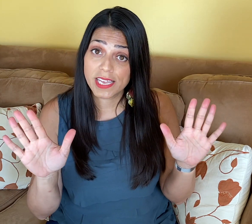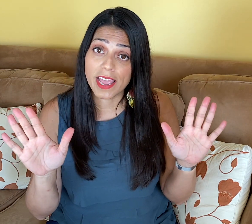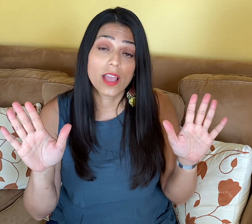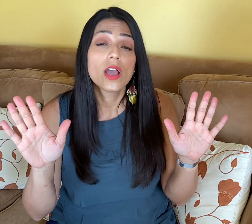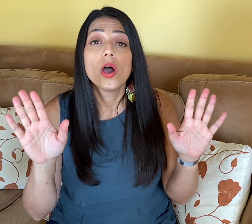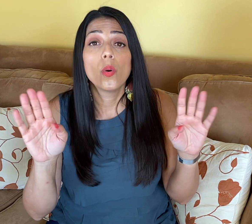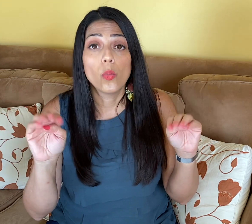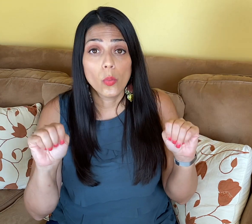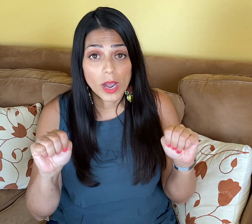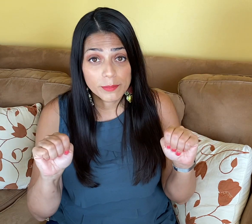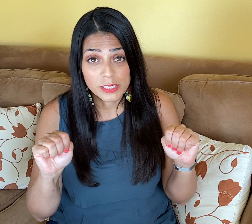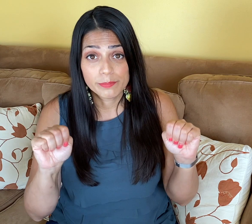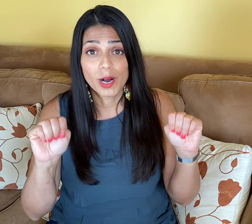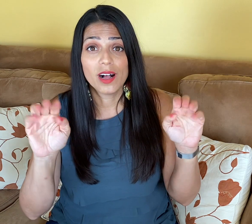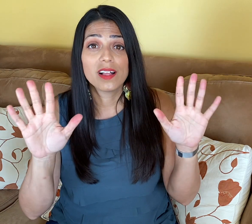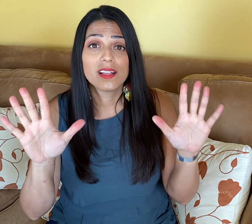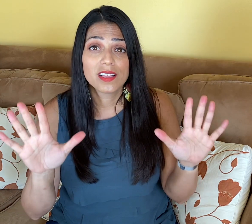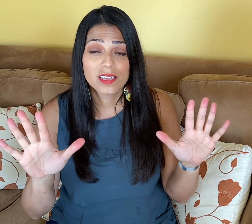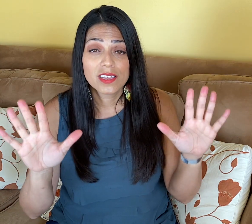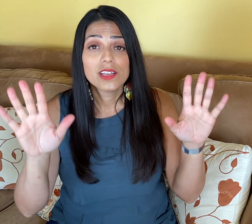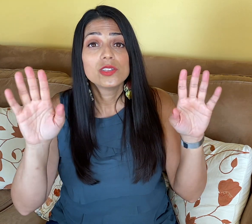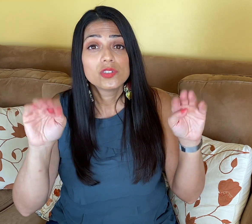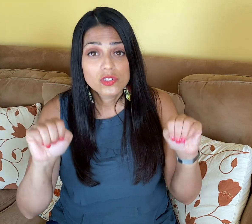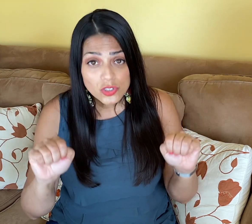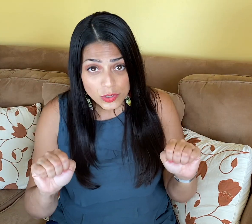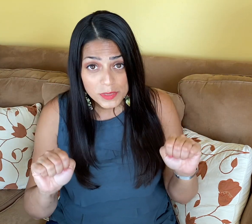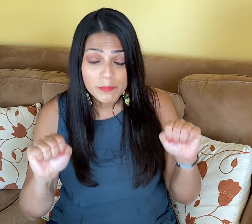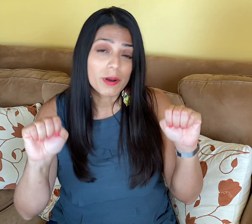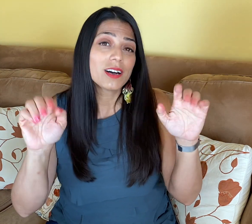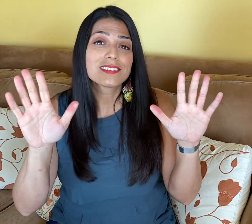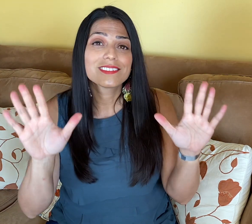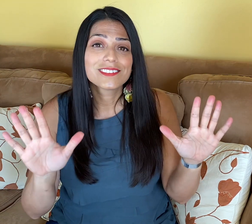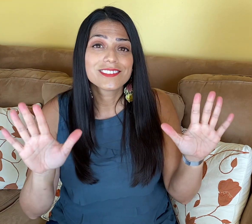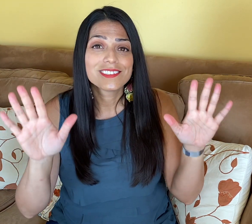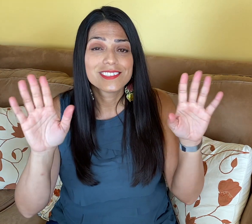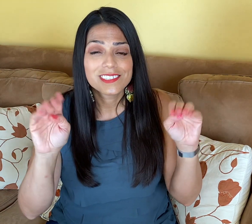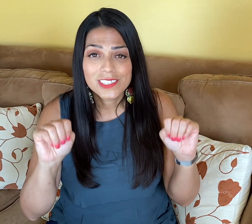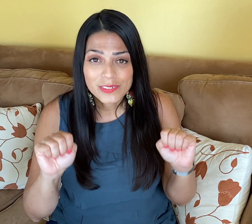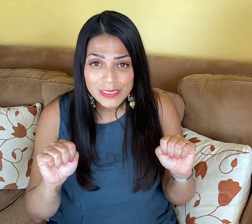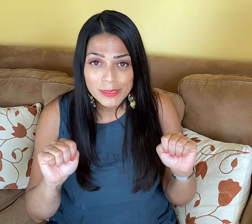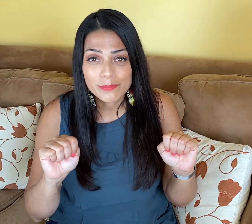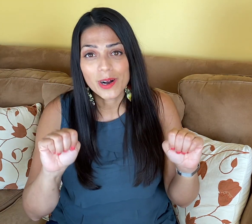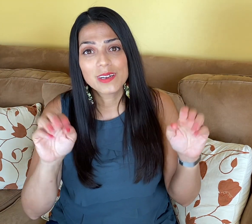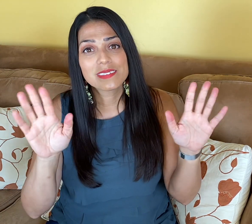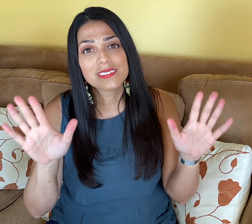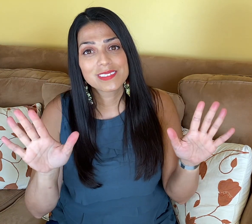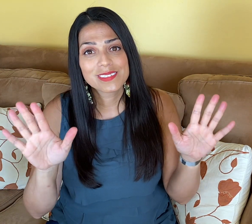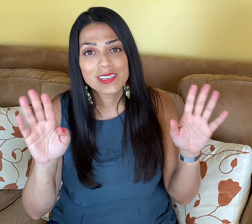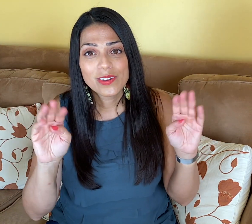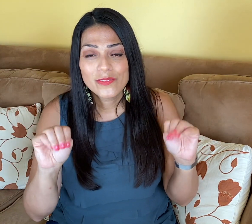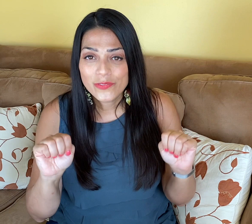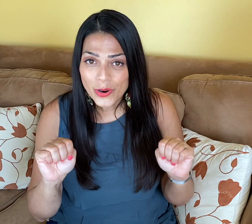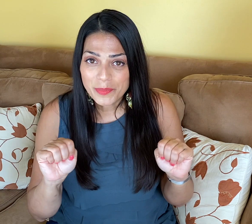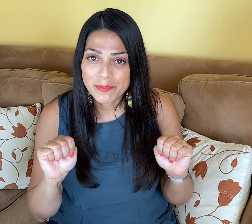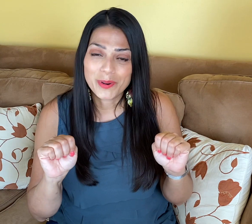say 1 meatball, 2 meatballs, 3 meatballs, 4